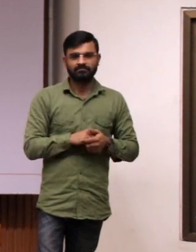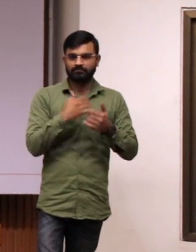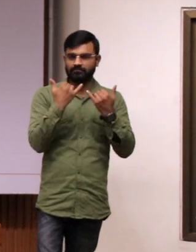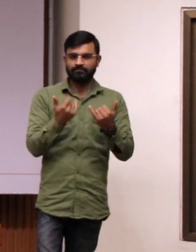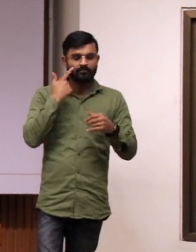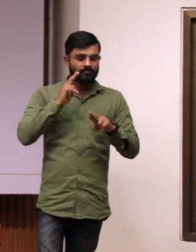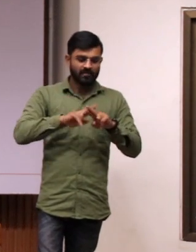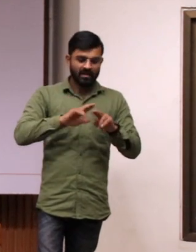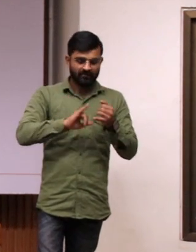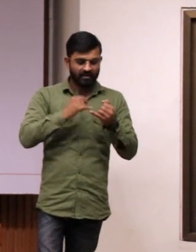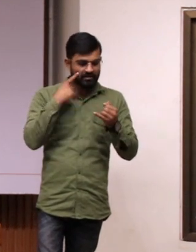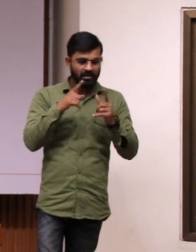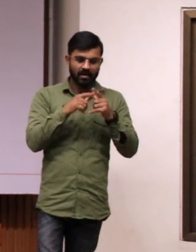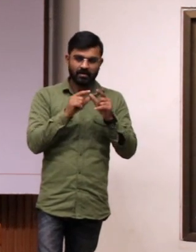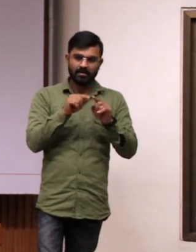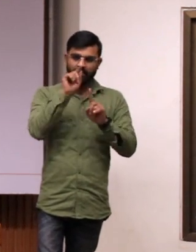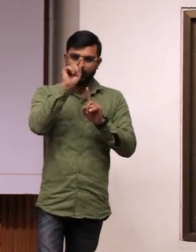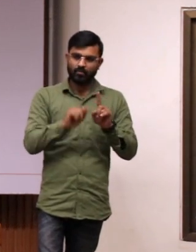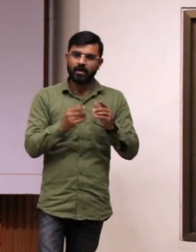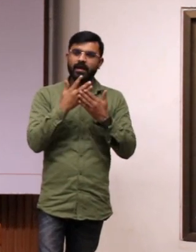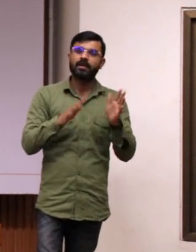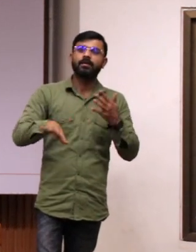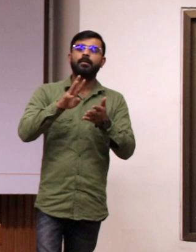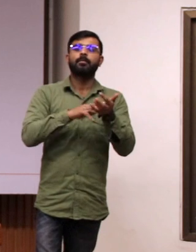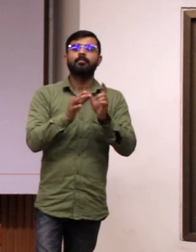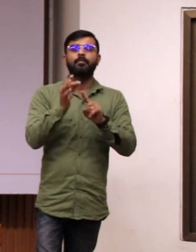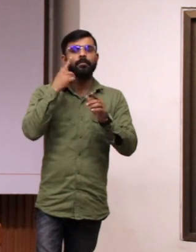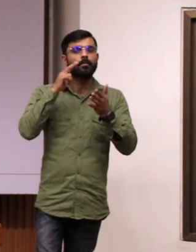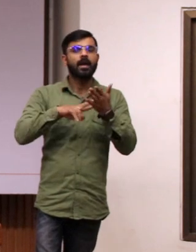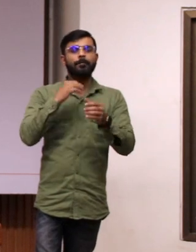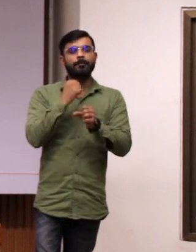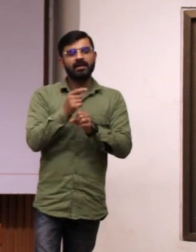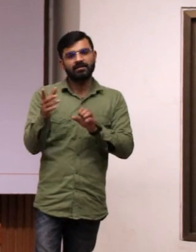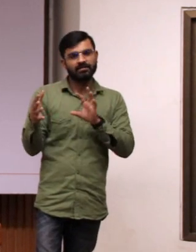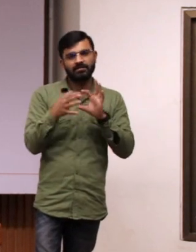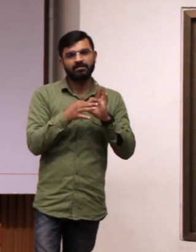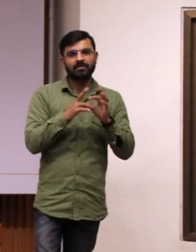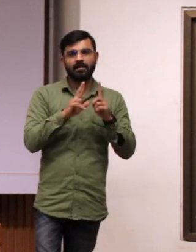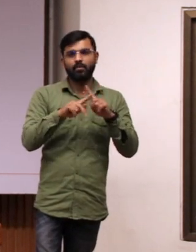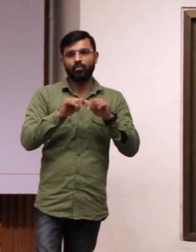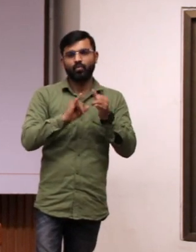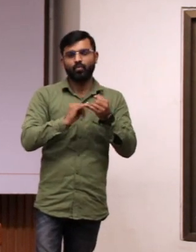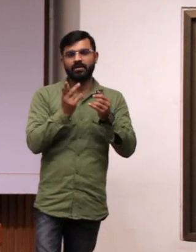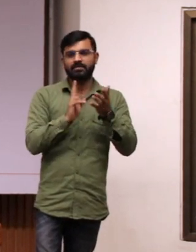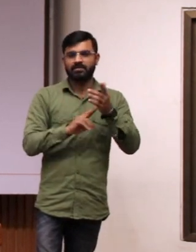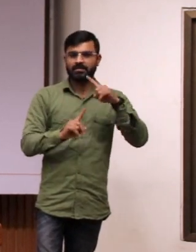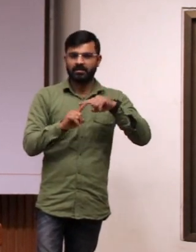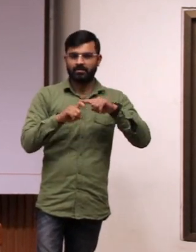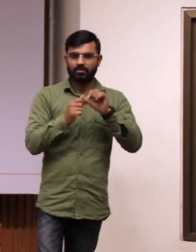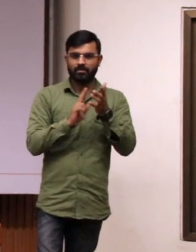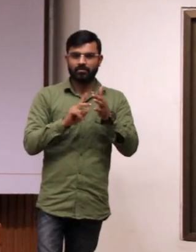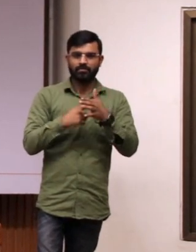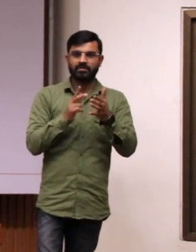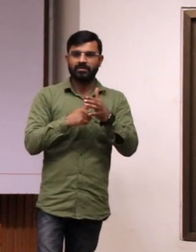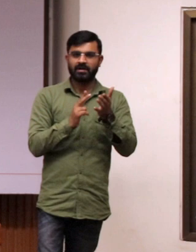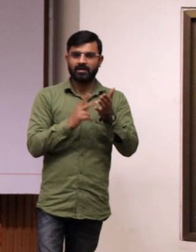today, FSI data points for any kind of mapping, vegetation mapping, is coming in Vasant Kunj. It's coming in